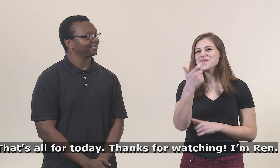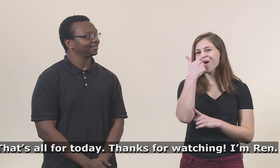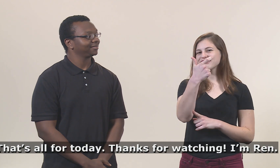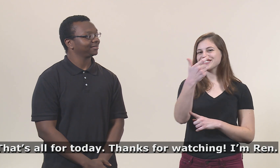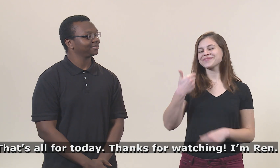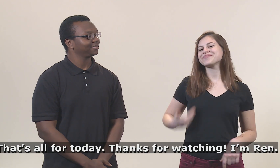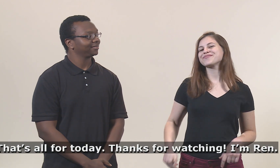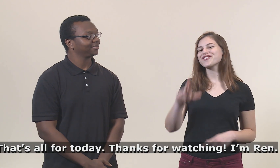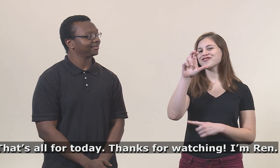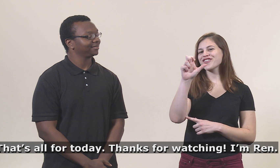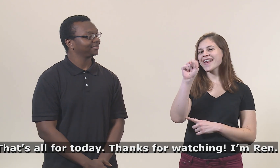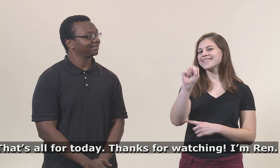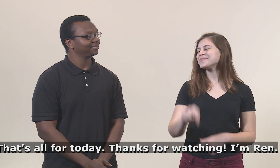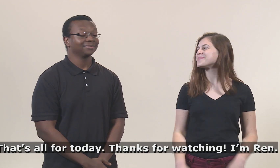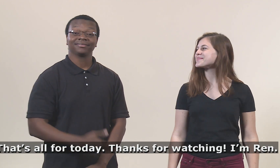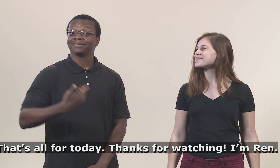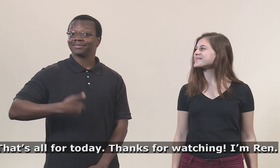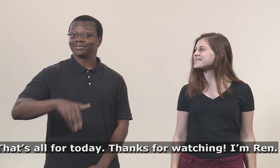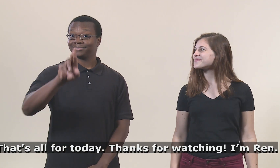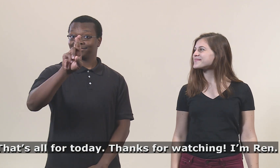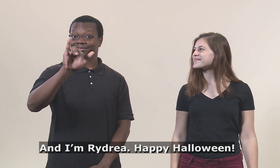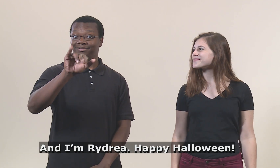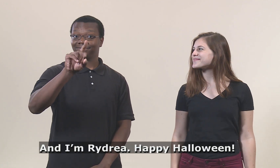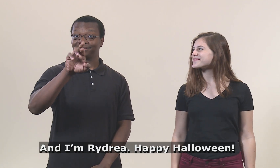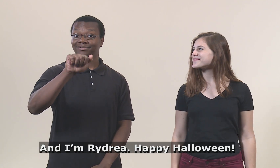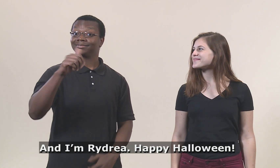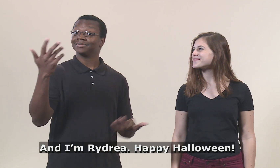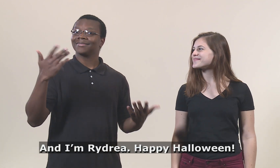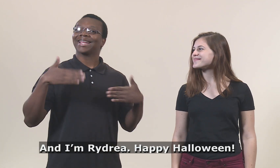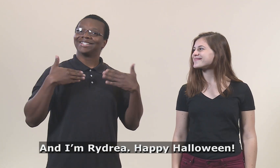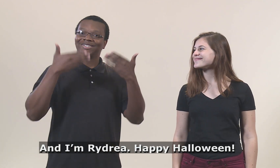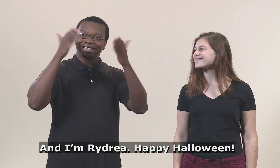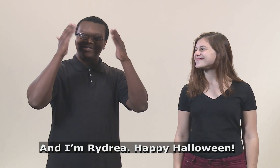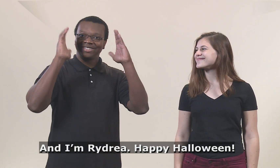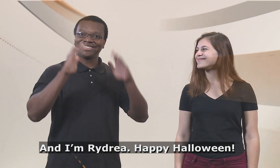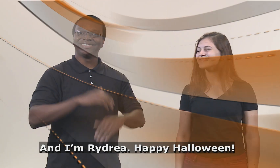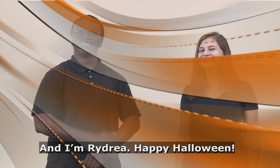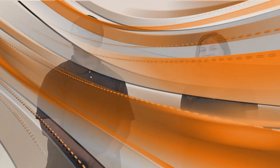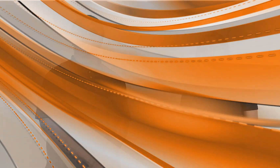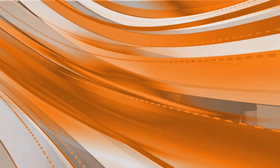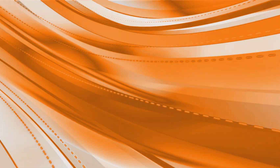for today. Thanks for watching. I'm Ren. And I'm Rydrea. Happy Halloween!